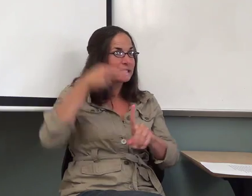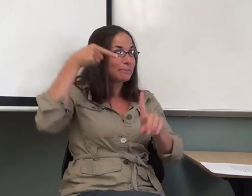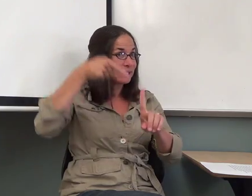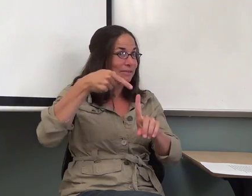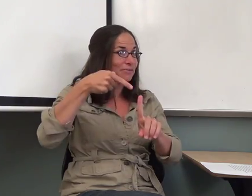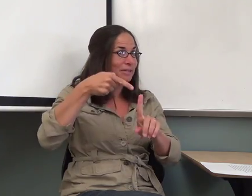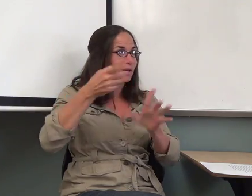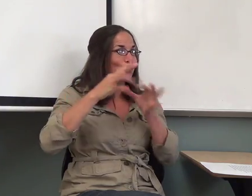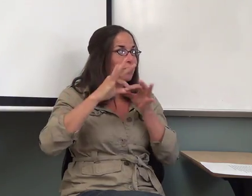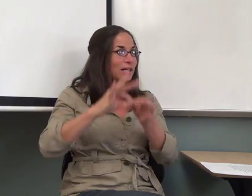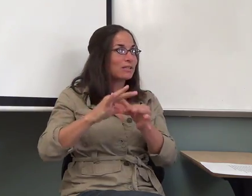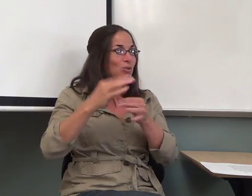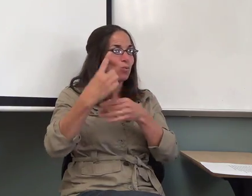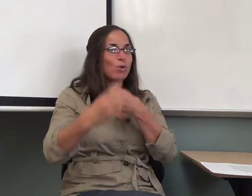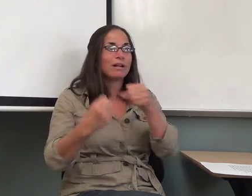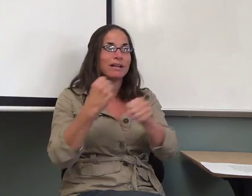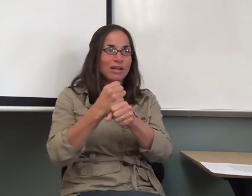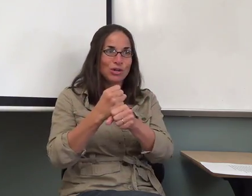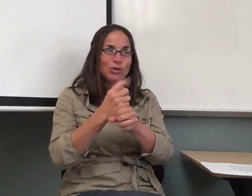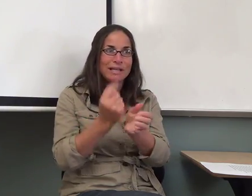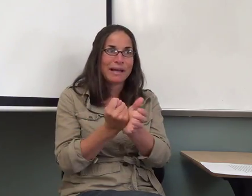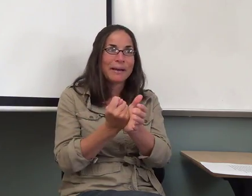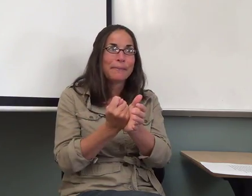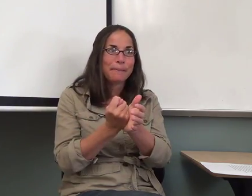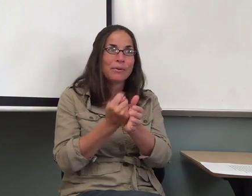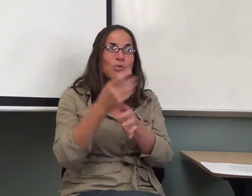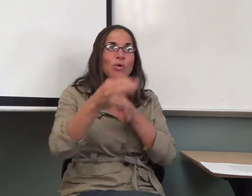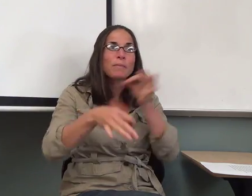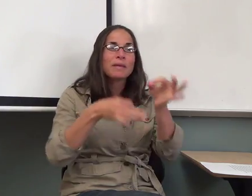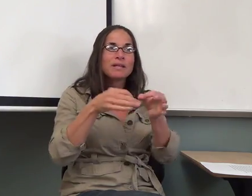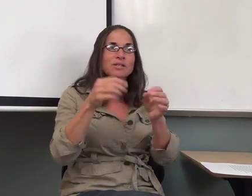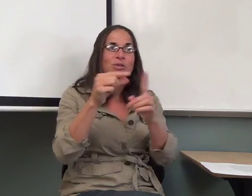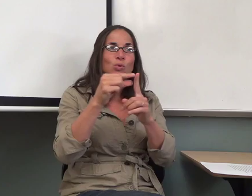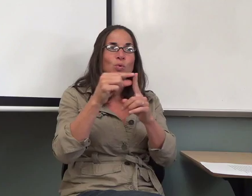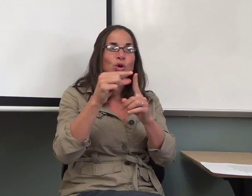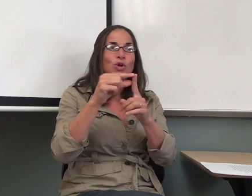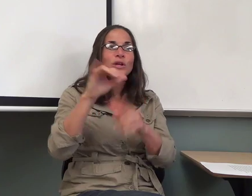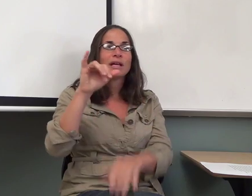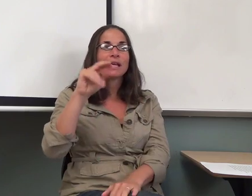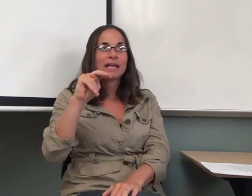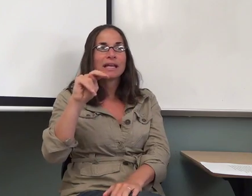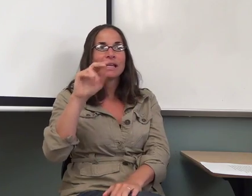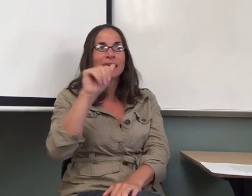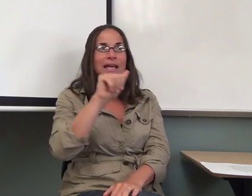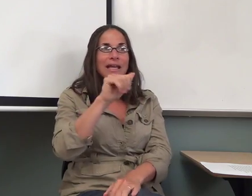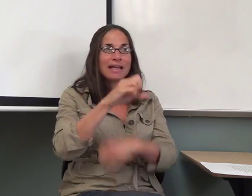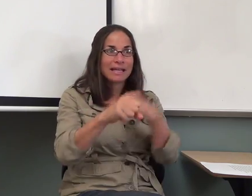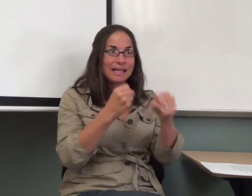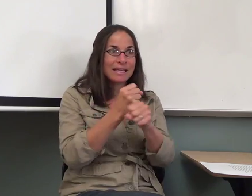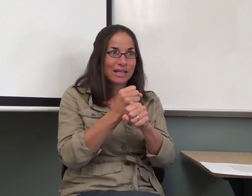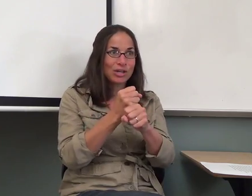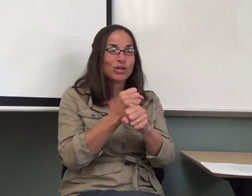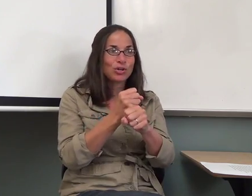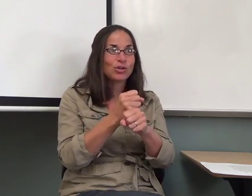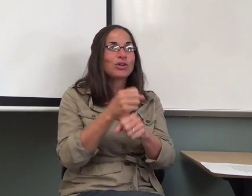a year. It would replace the word in a year in the